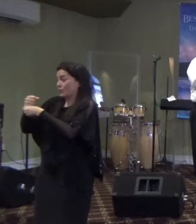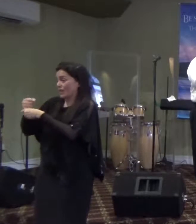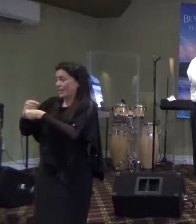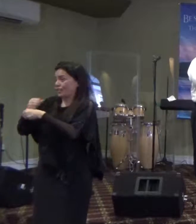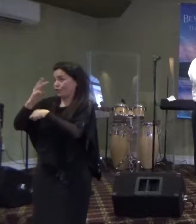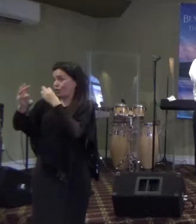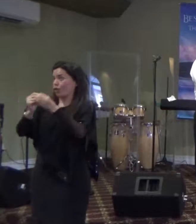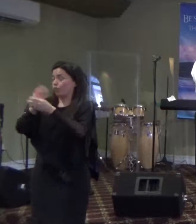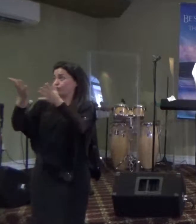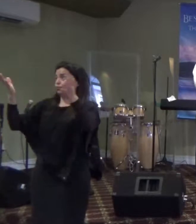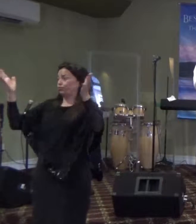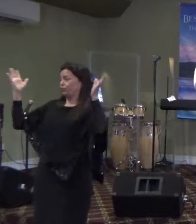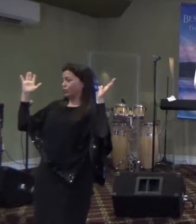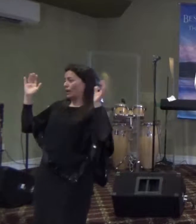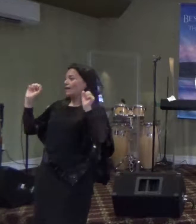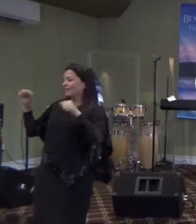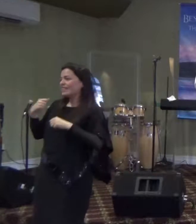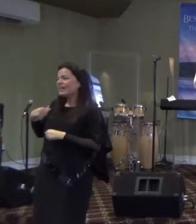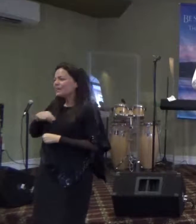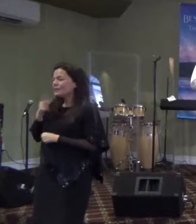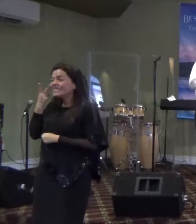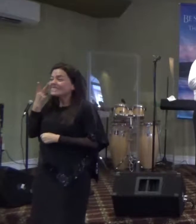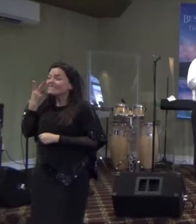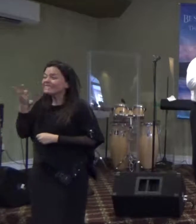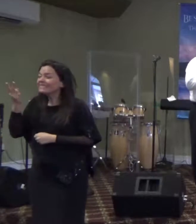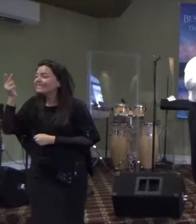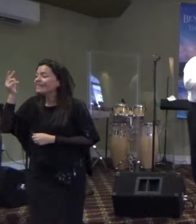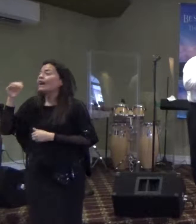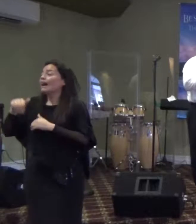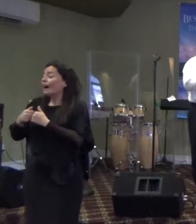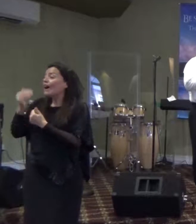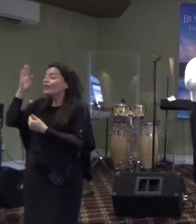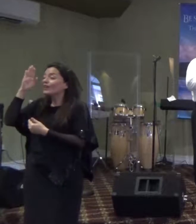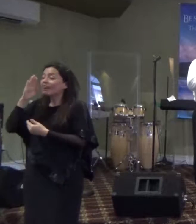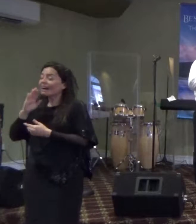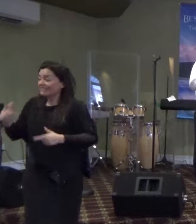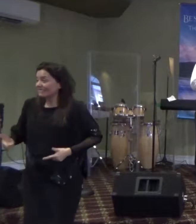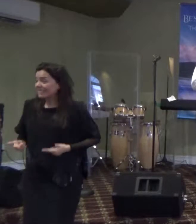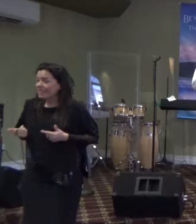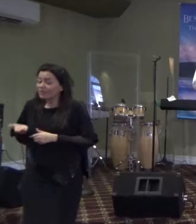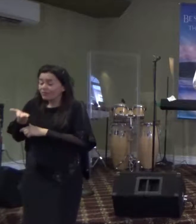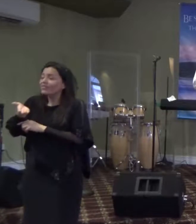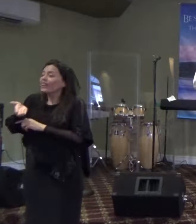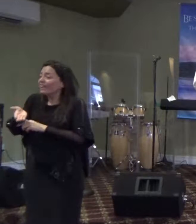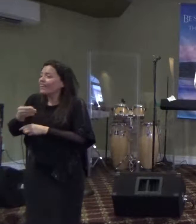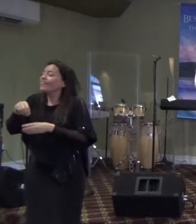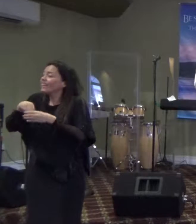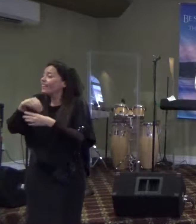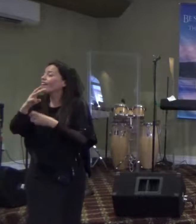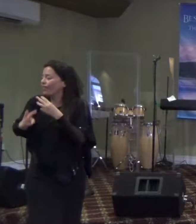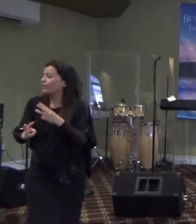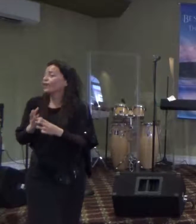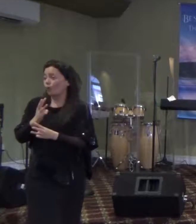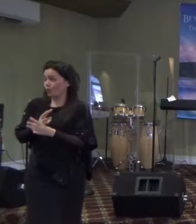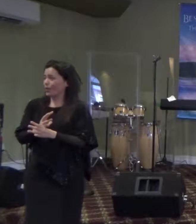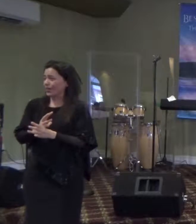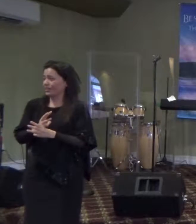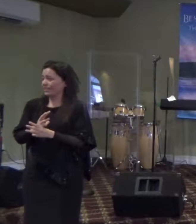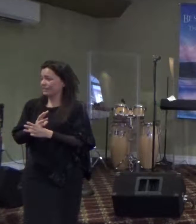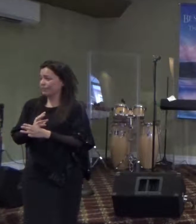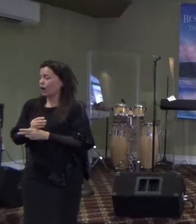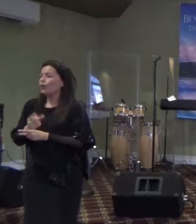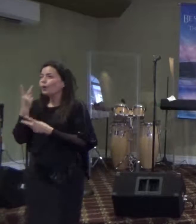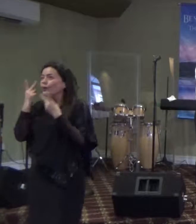the creation of the world, siendo entendidas being understood por medio de las cosas hechas, through the things that were made.